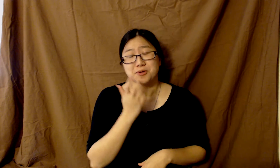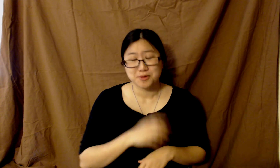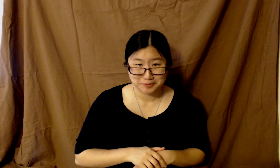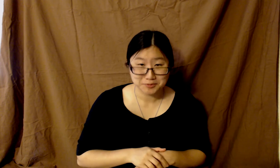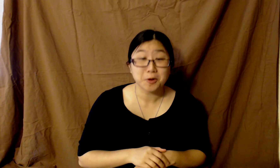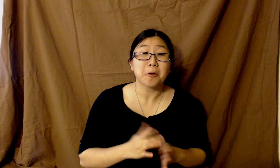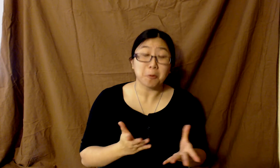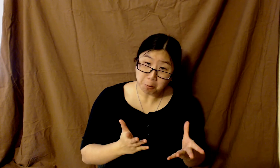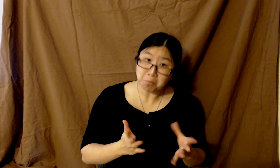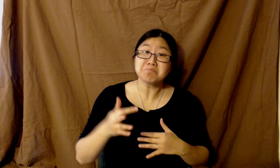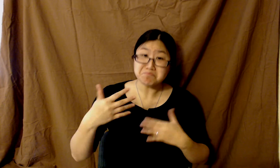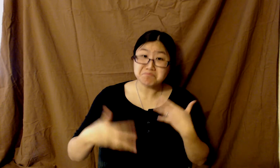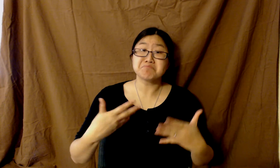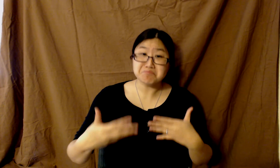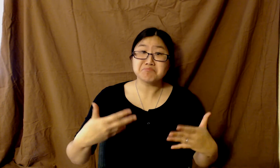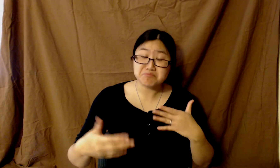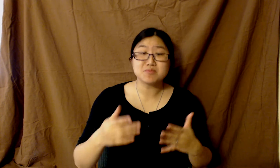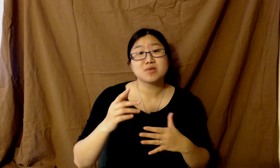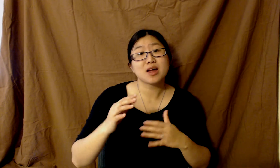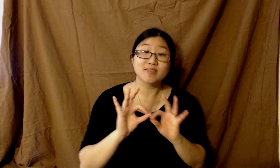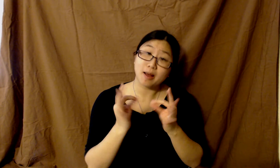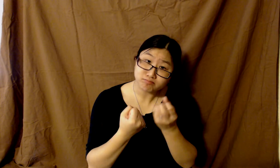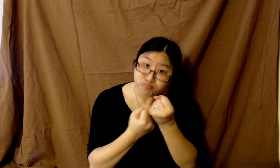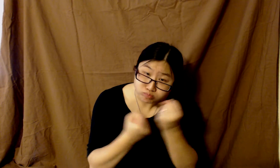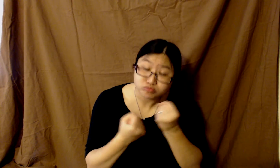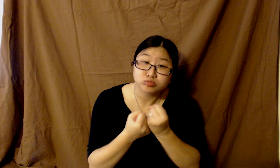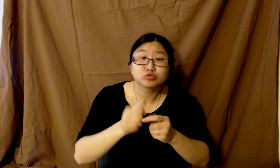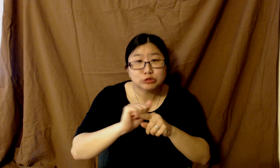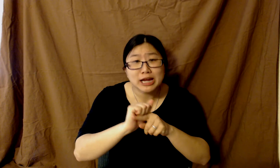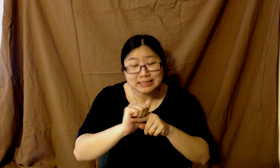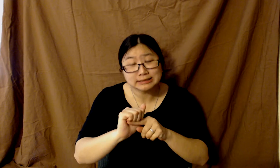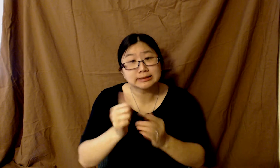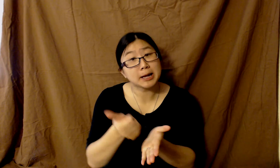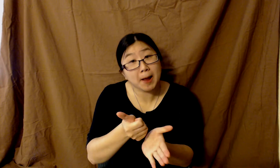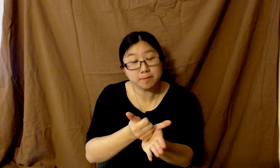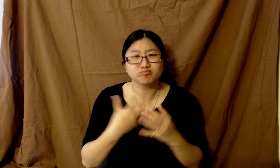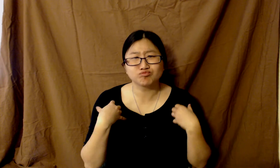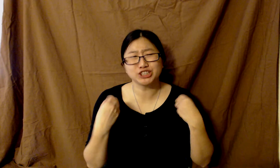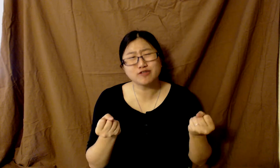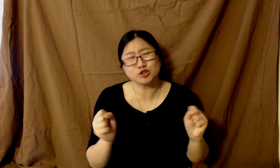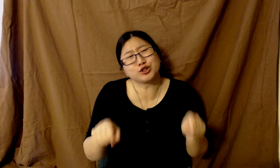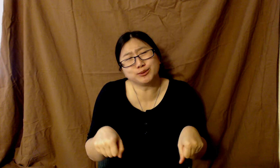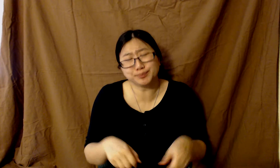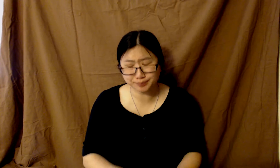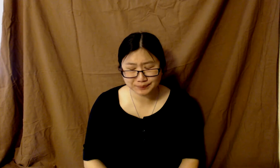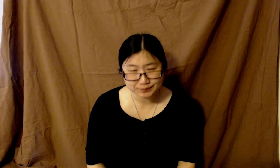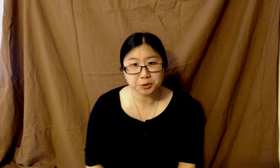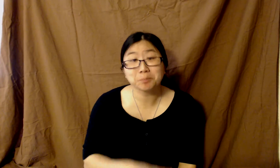years ago. I was in Thailand to do some research. I met a monkey named Boonlua. When Boonlua was a